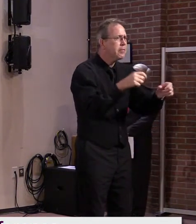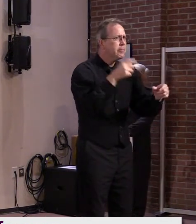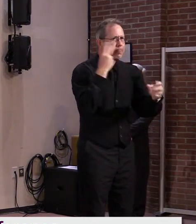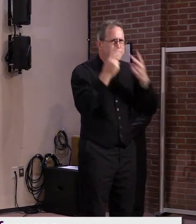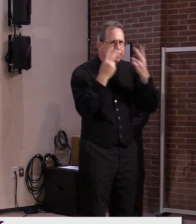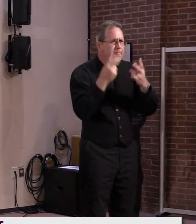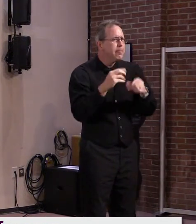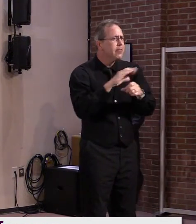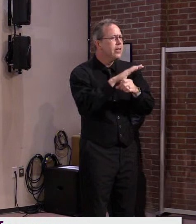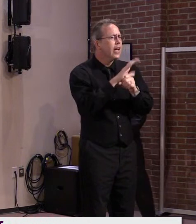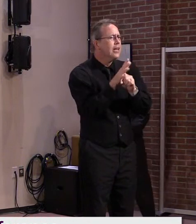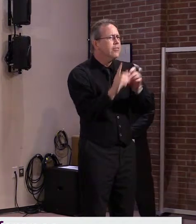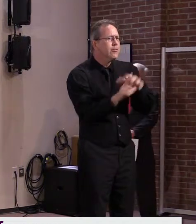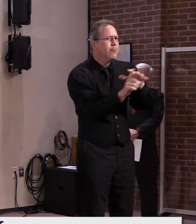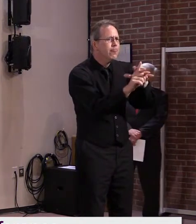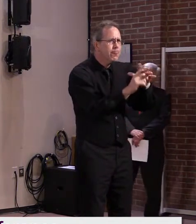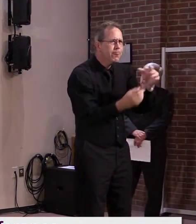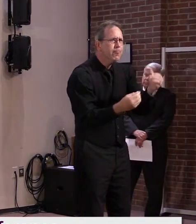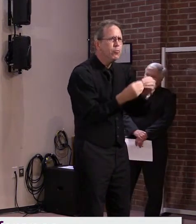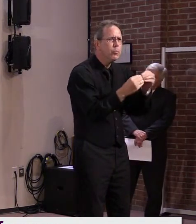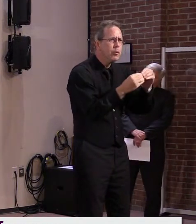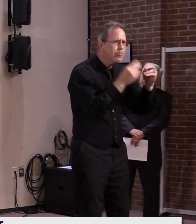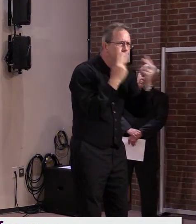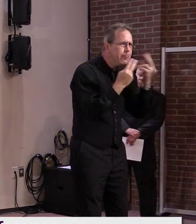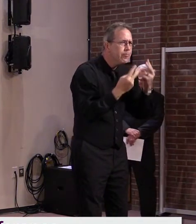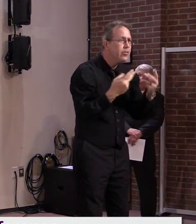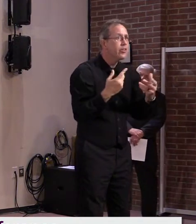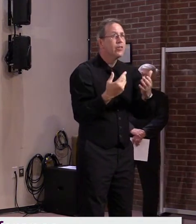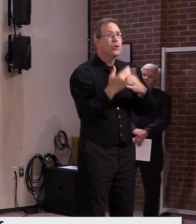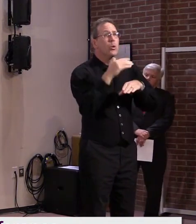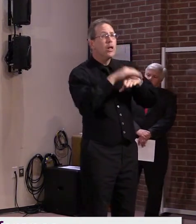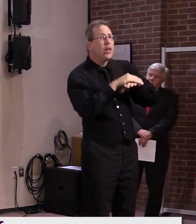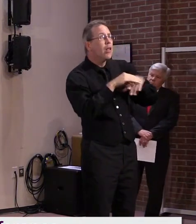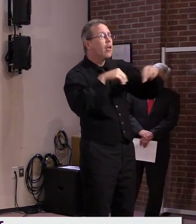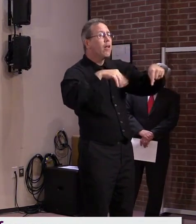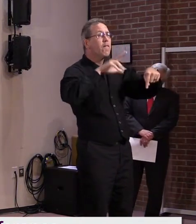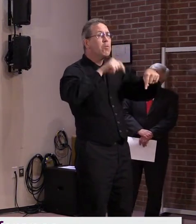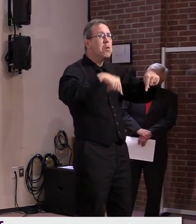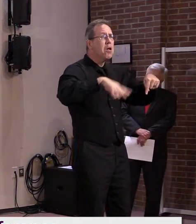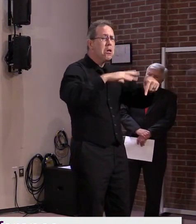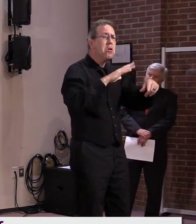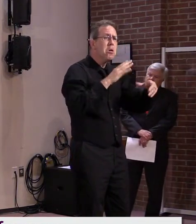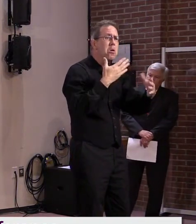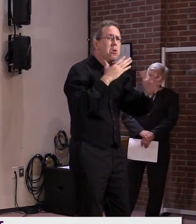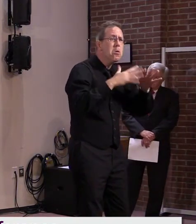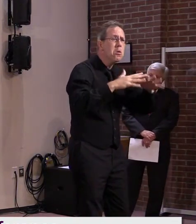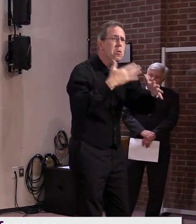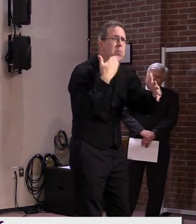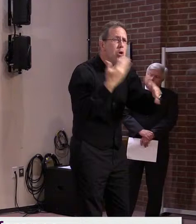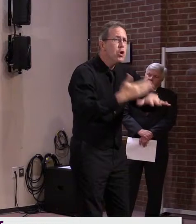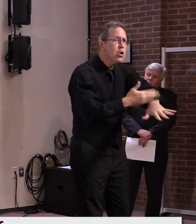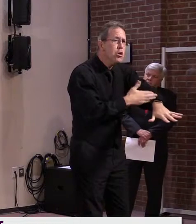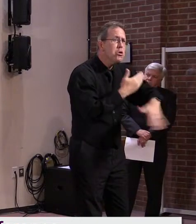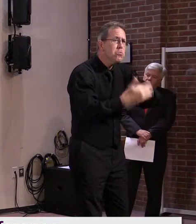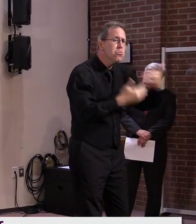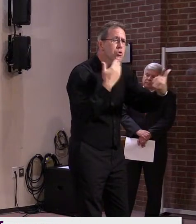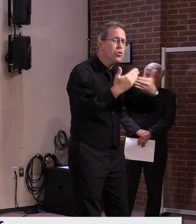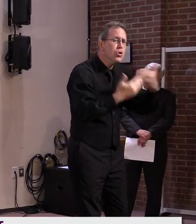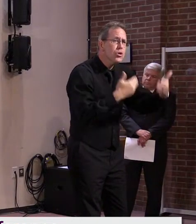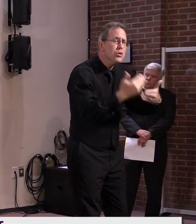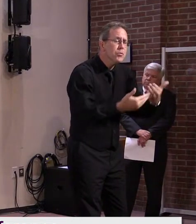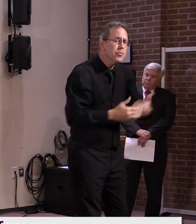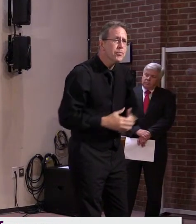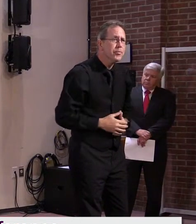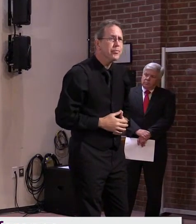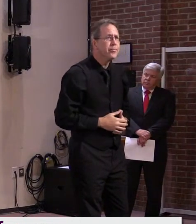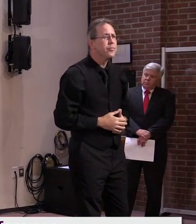and New England, and we'll keep a close eye on the data to see if it continues. In the meantime, I want to reiterate the things